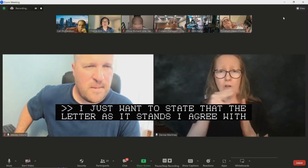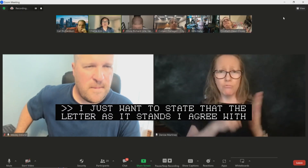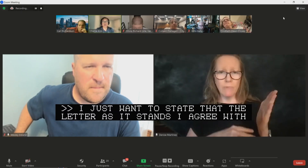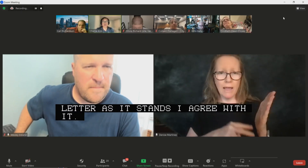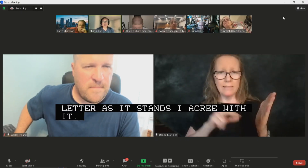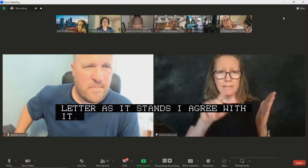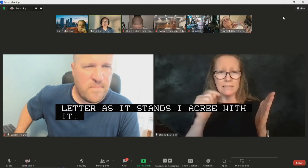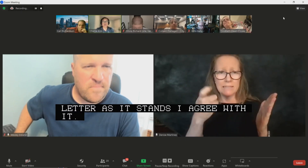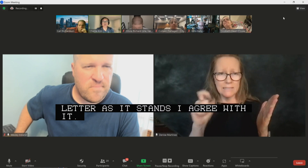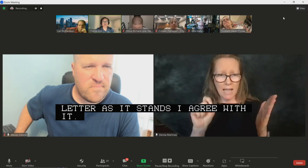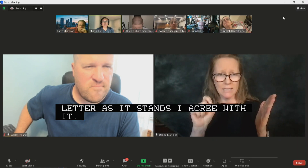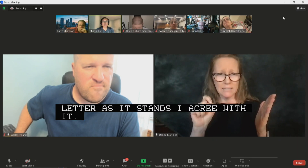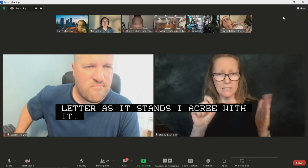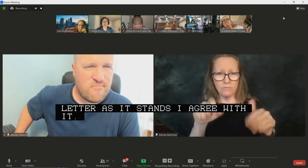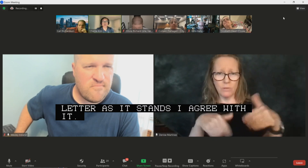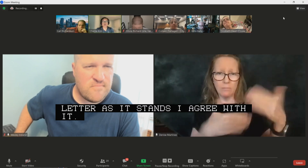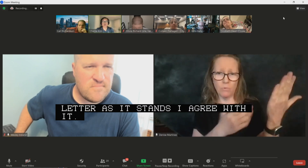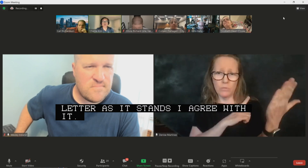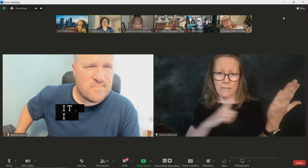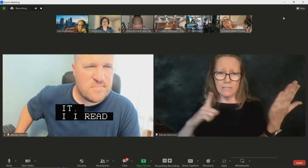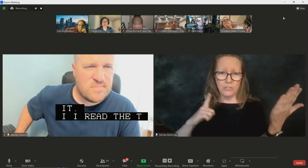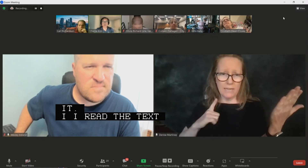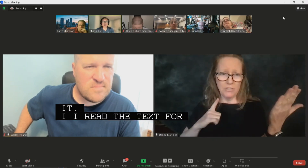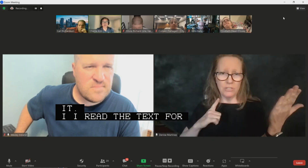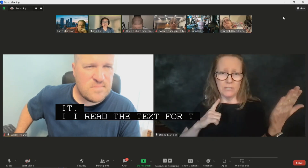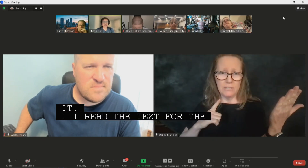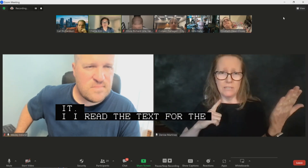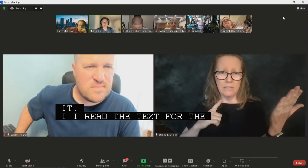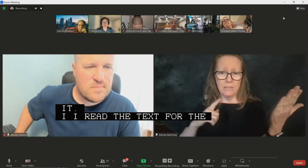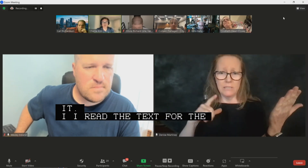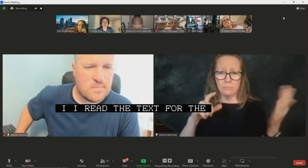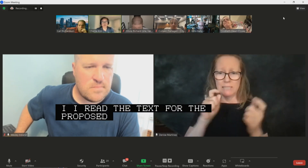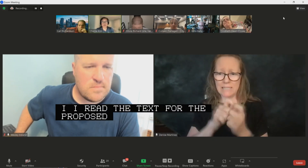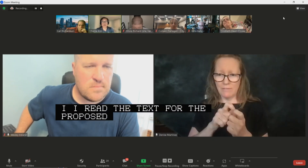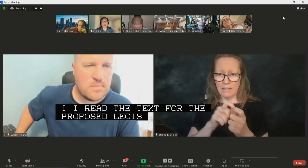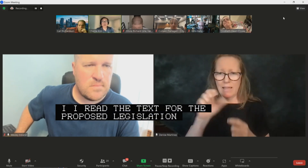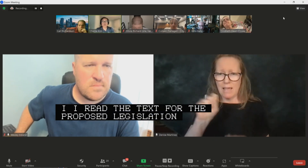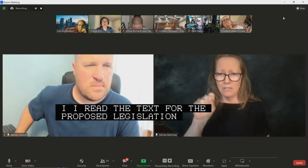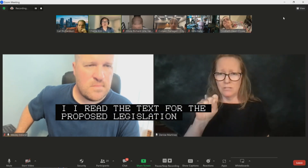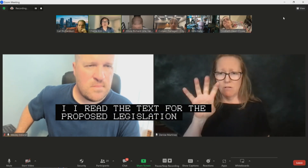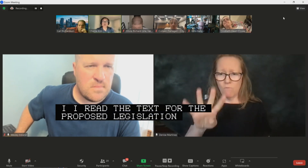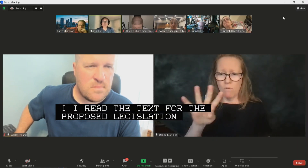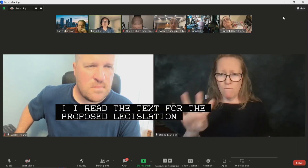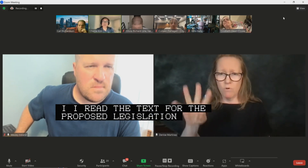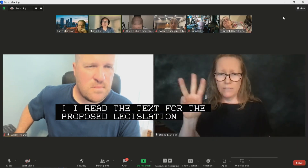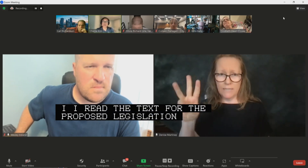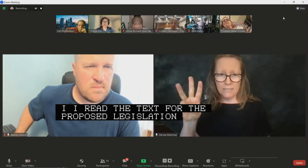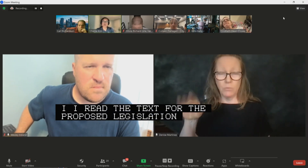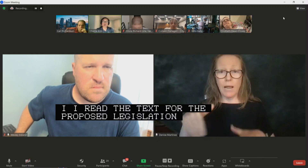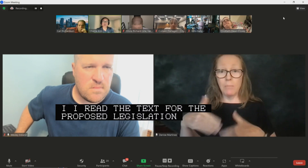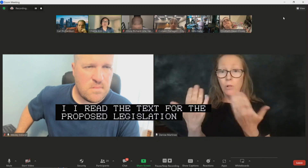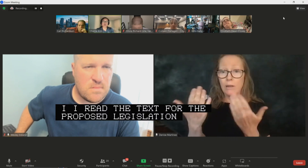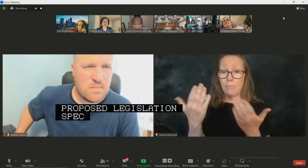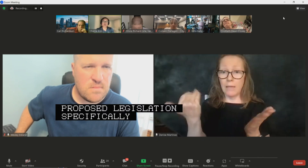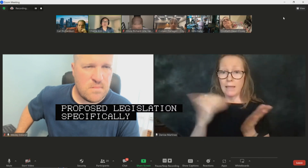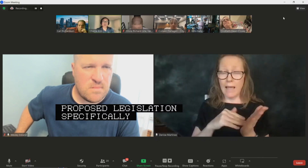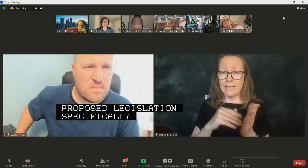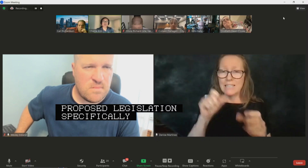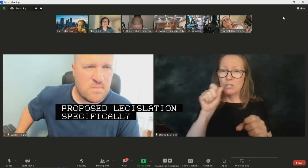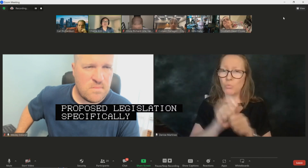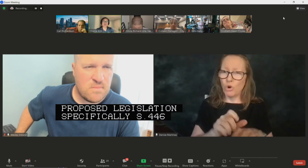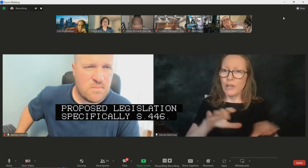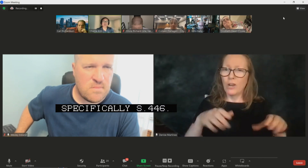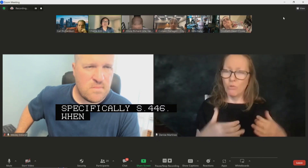proposed legislation, specifically S-446, so I just pull up again. Because when I read something that states working group, I